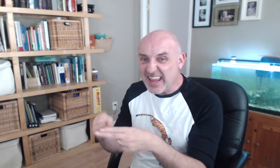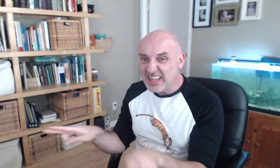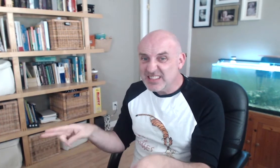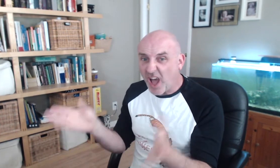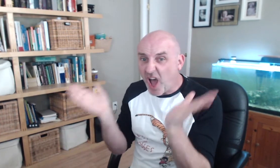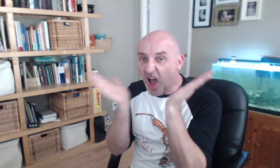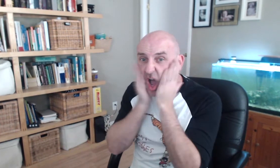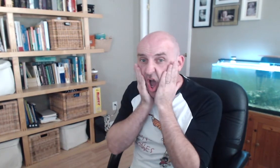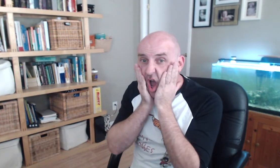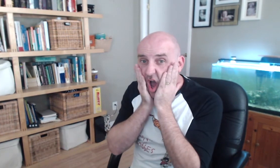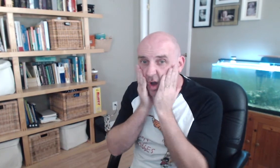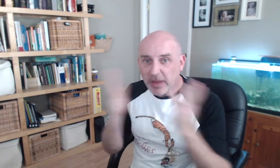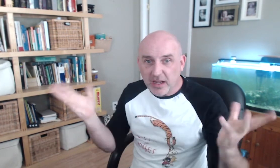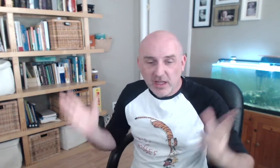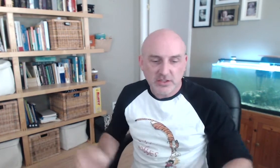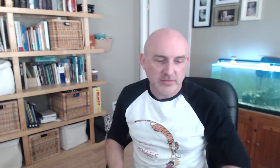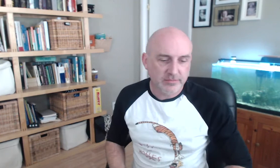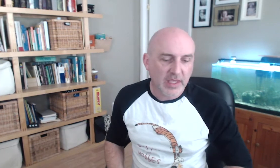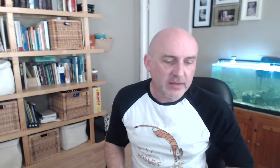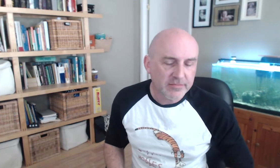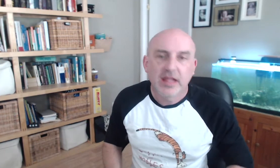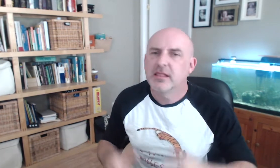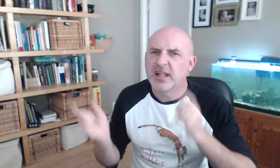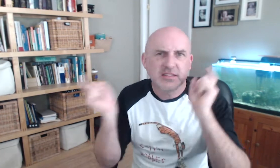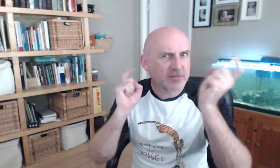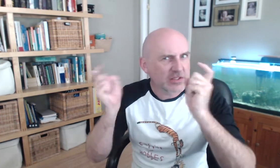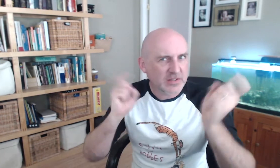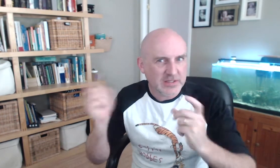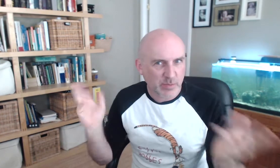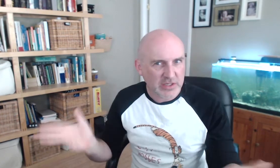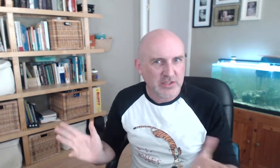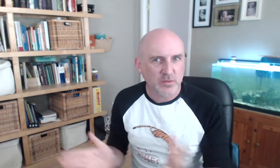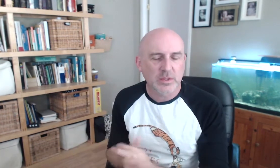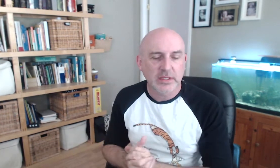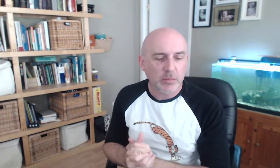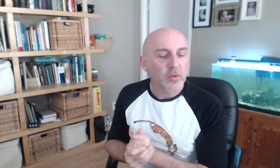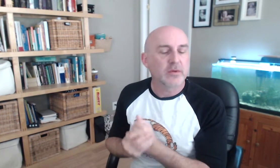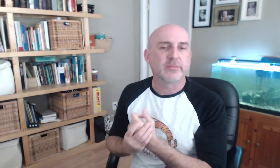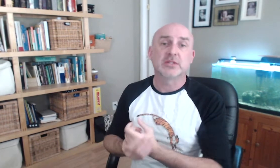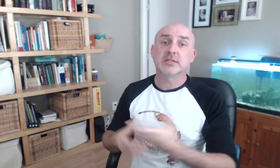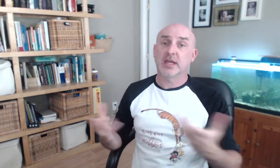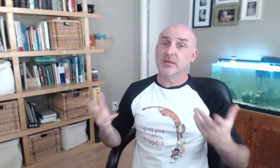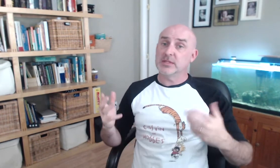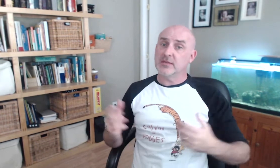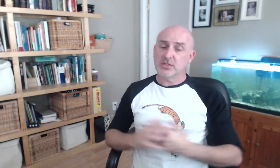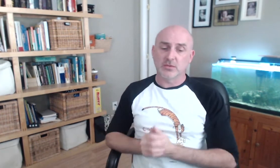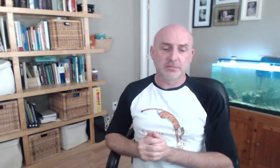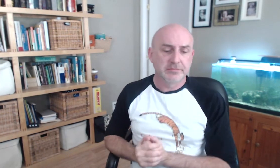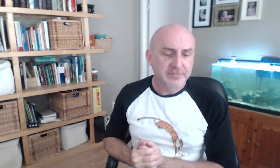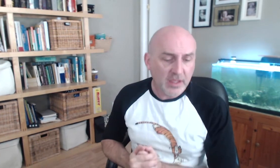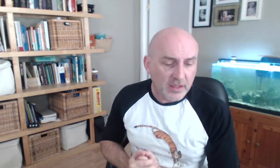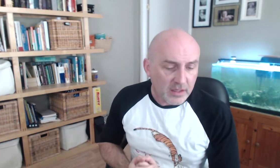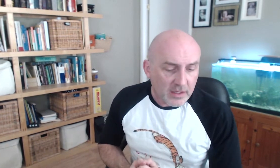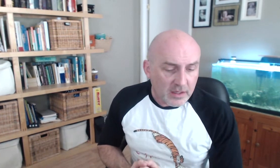eggs? Oh my gosh. Okay? Lots of facial expression. Really important when you're signing with deaf children.